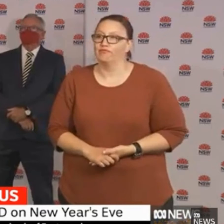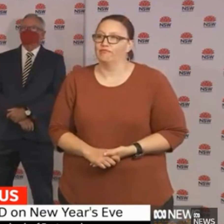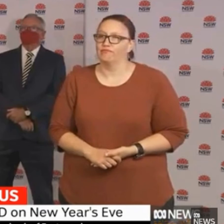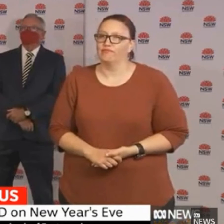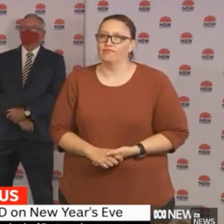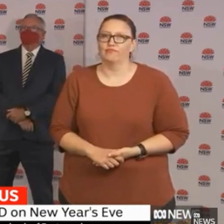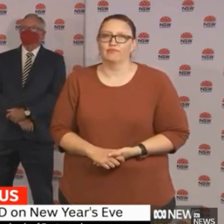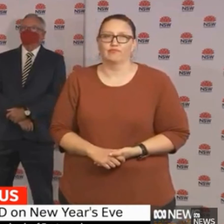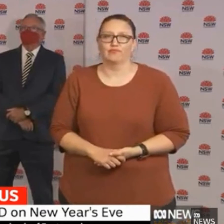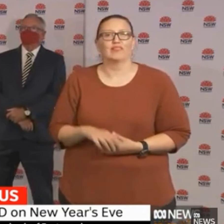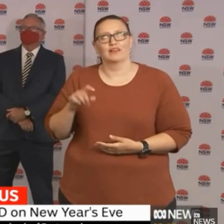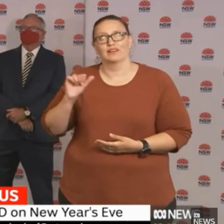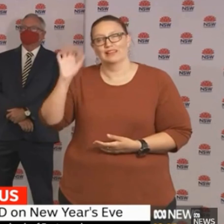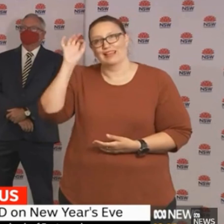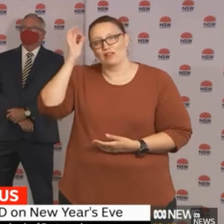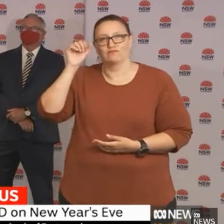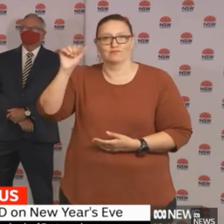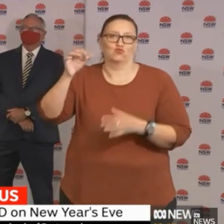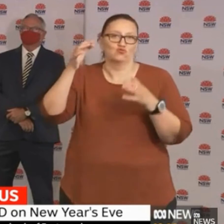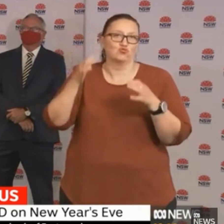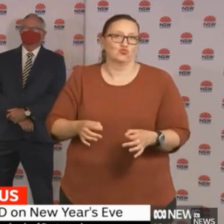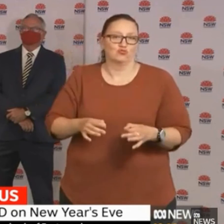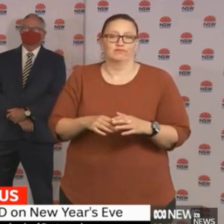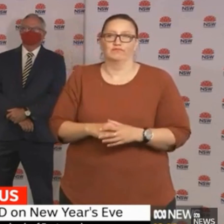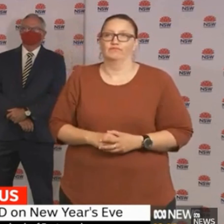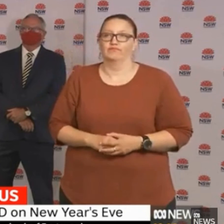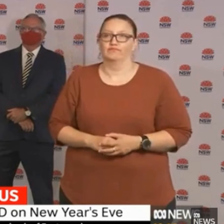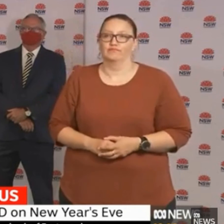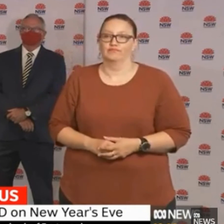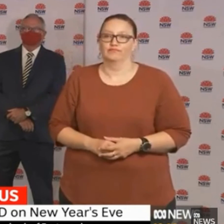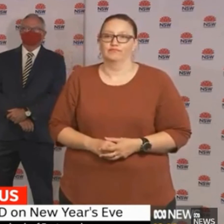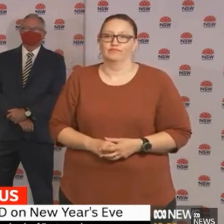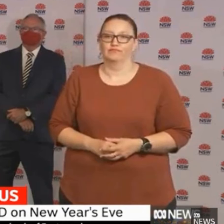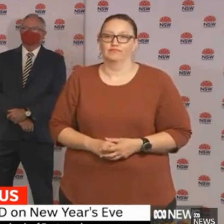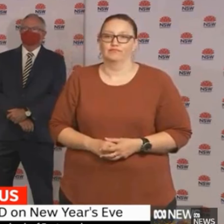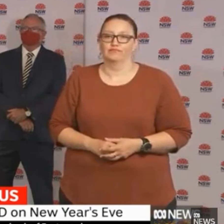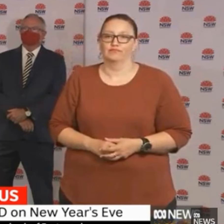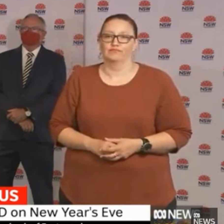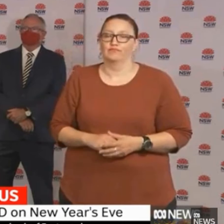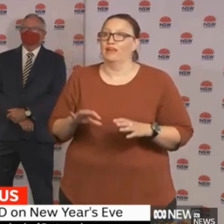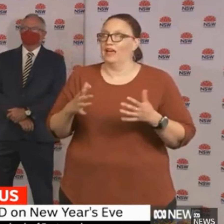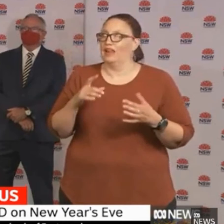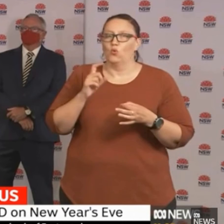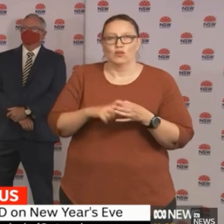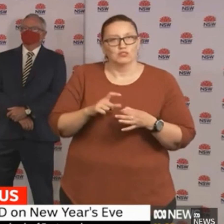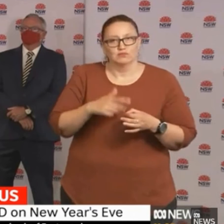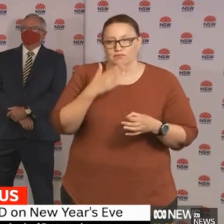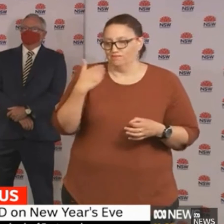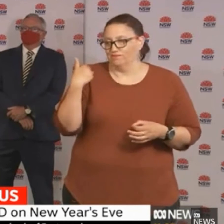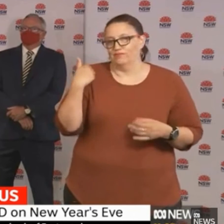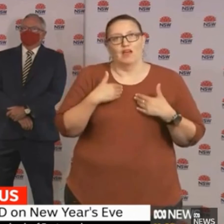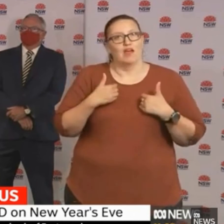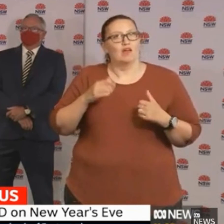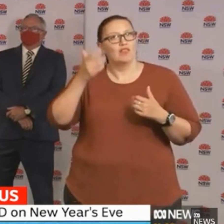it's better not to proceed with it, but that's a matter for them. But we do ask them to review their plans, and if they have any questions, they should contact our